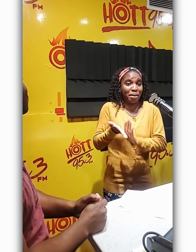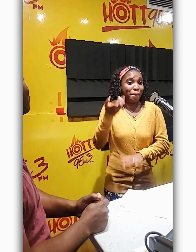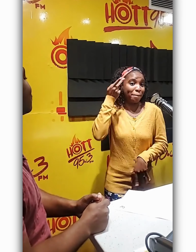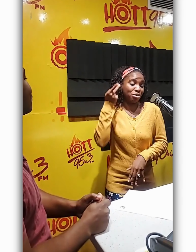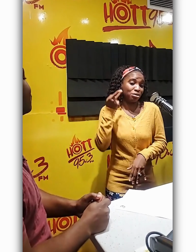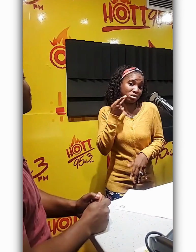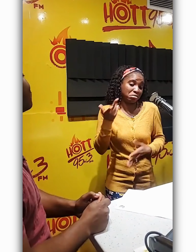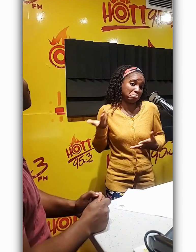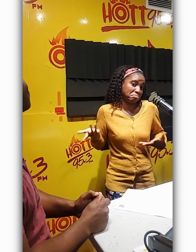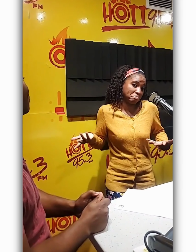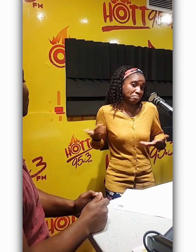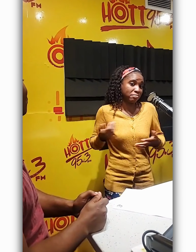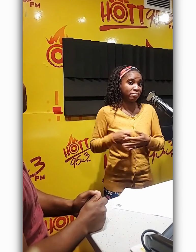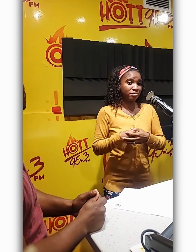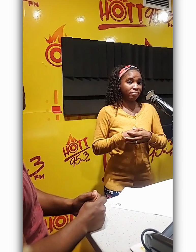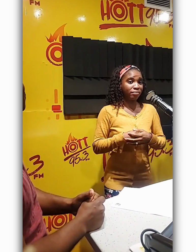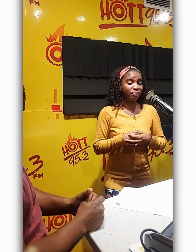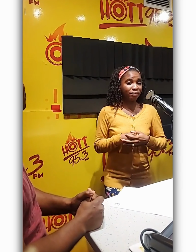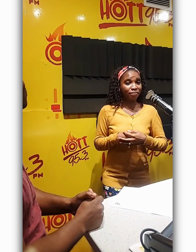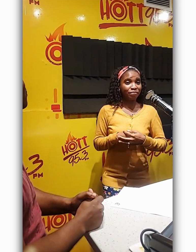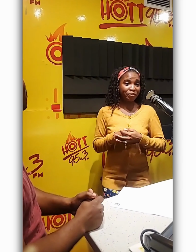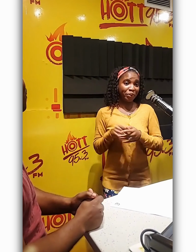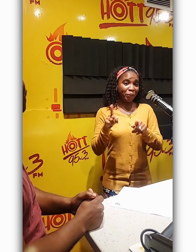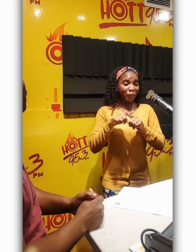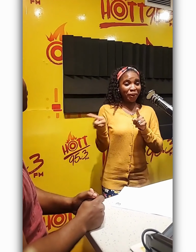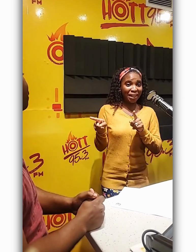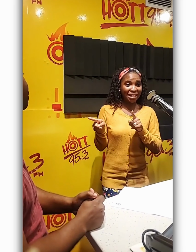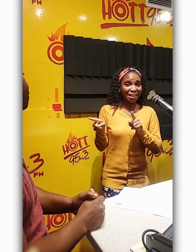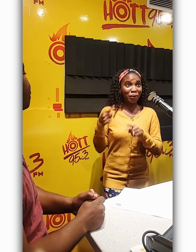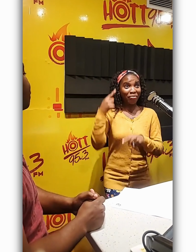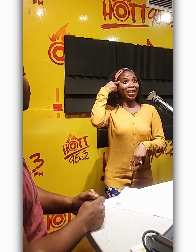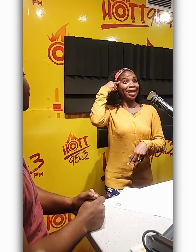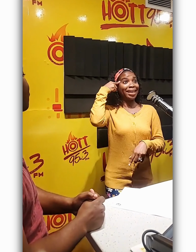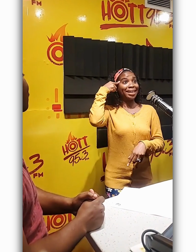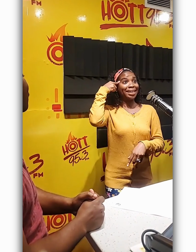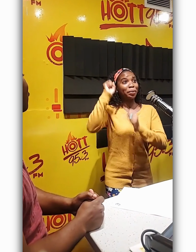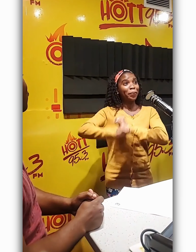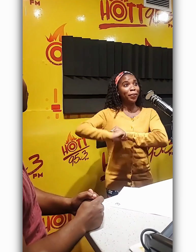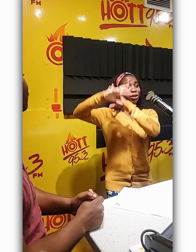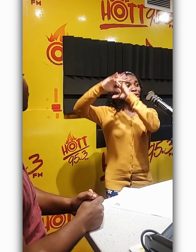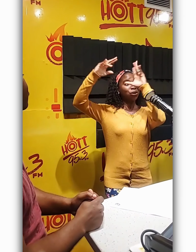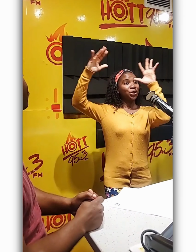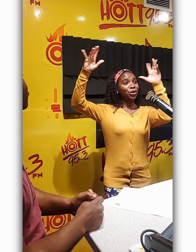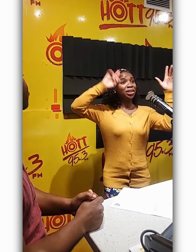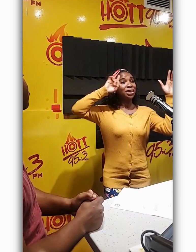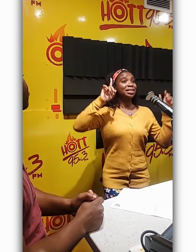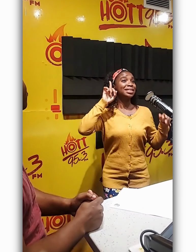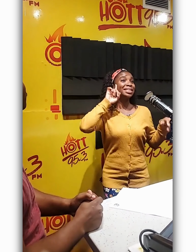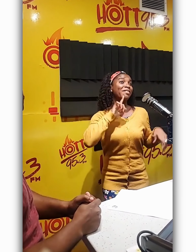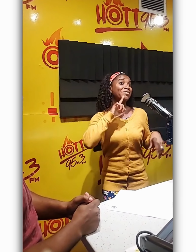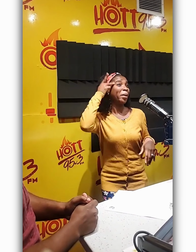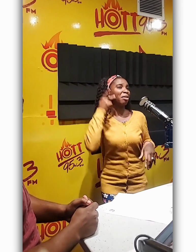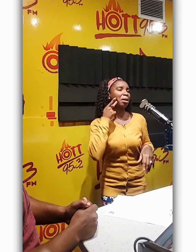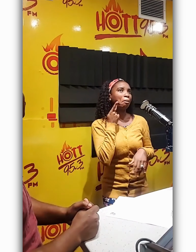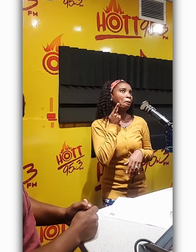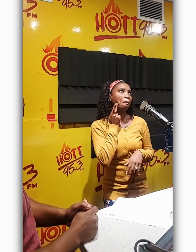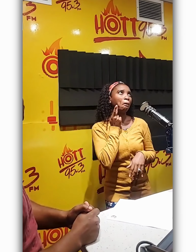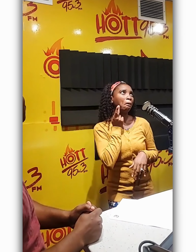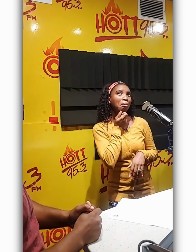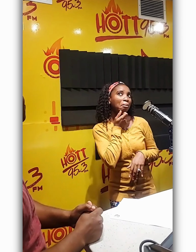understand? But you never really study it, how difficult. Never thought about it either. Like, they never really focus on it and how